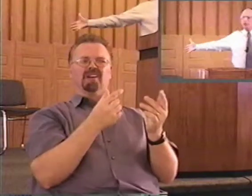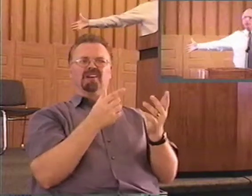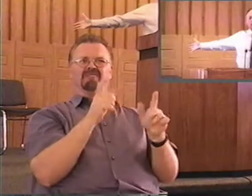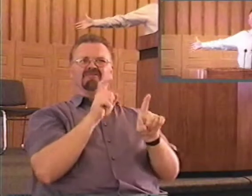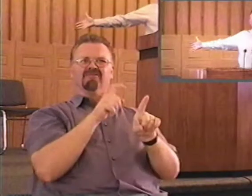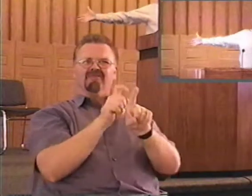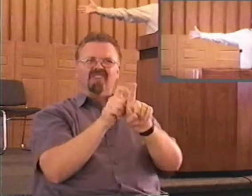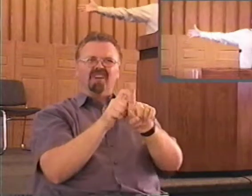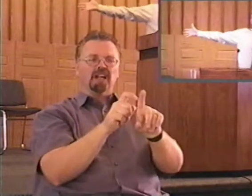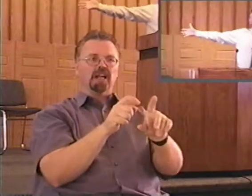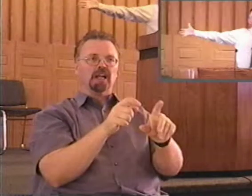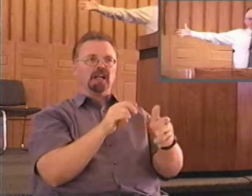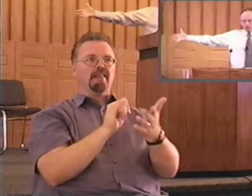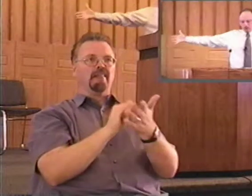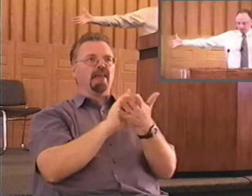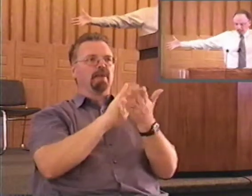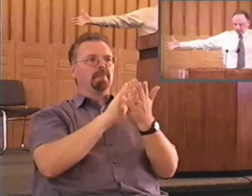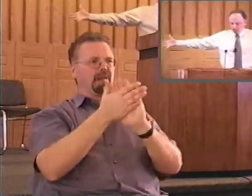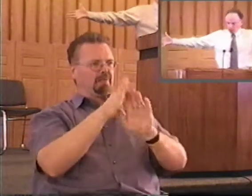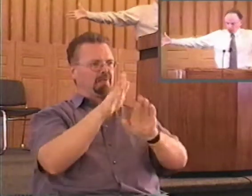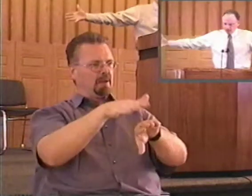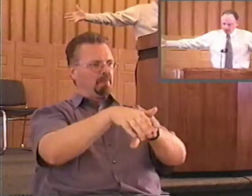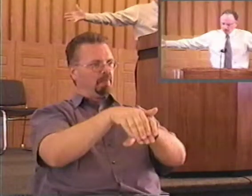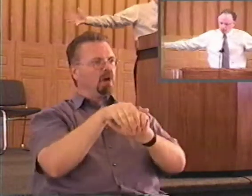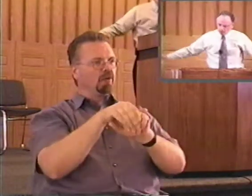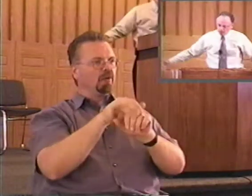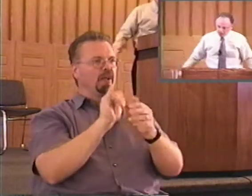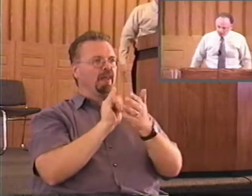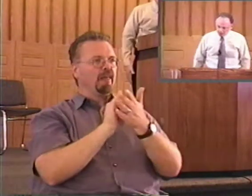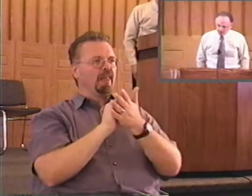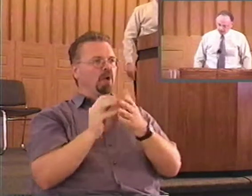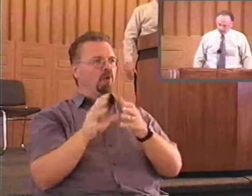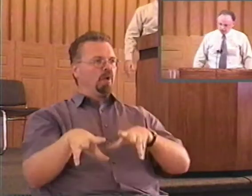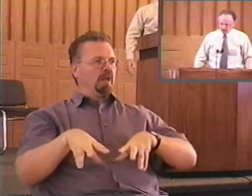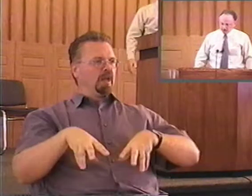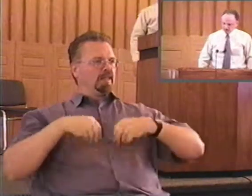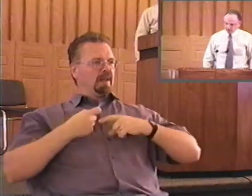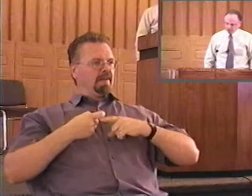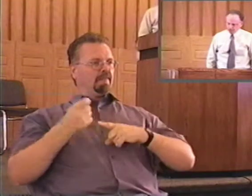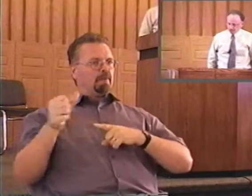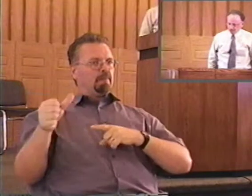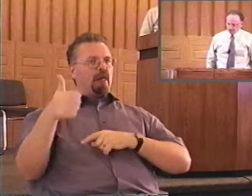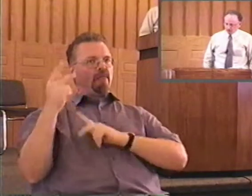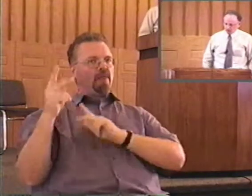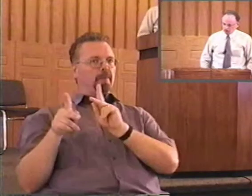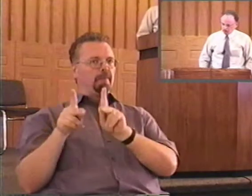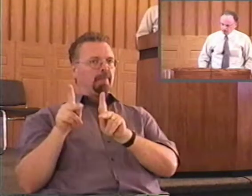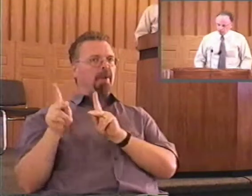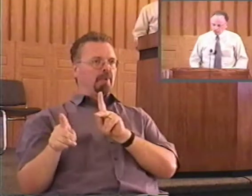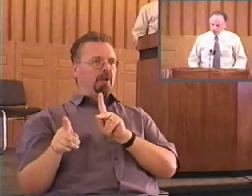just simply absorbed from the people that are around us.